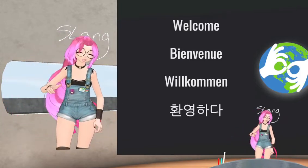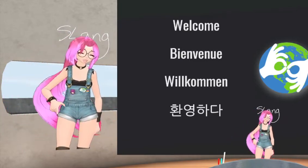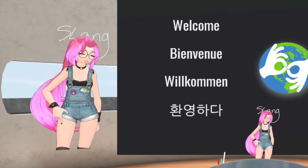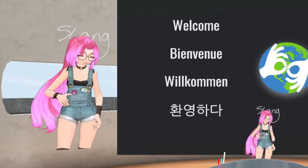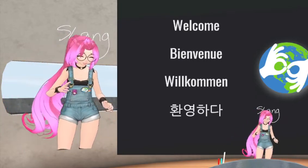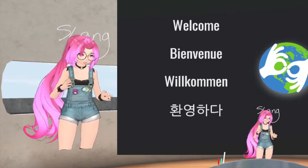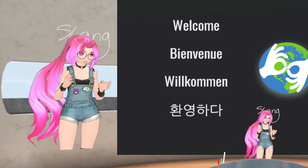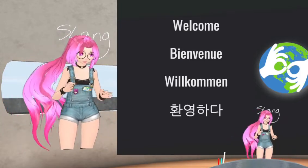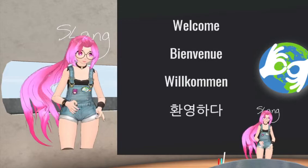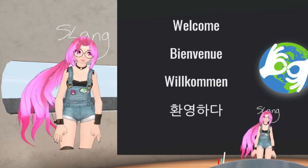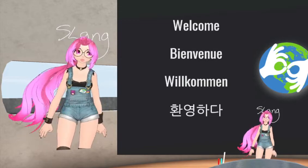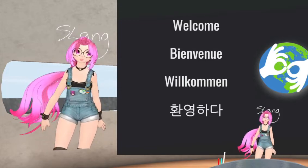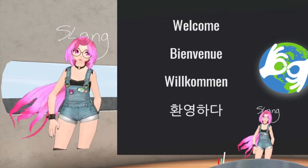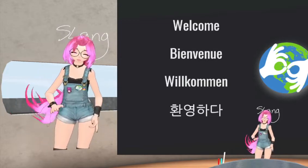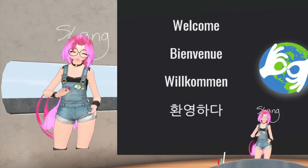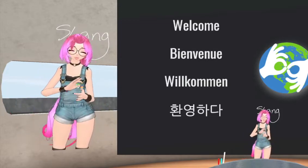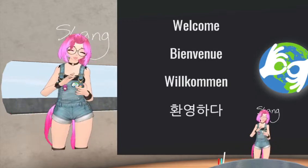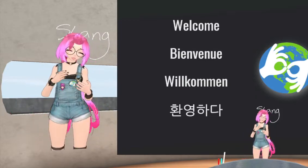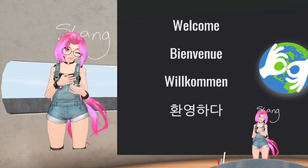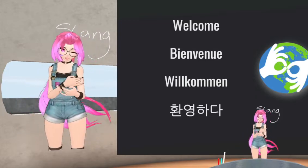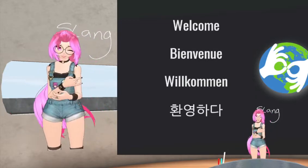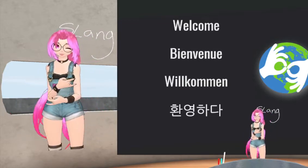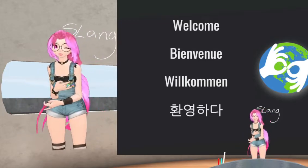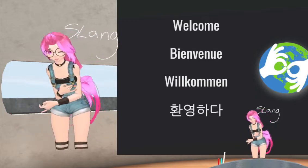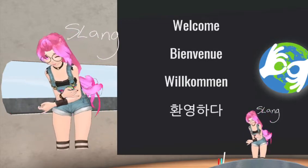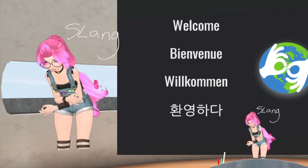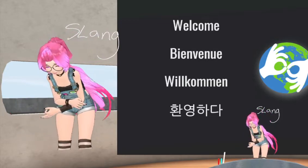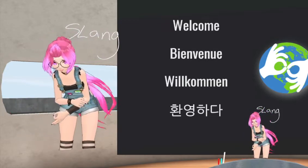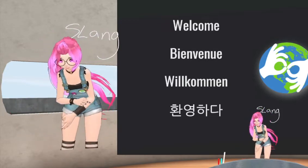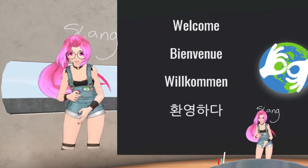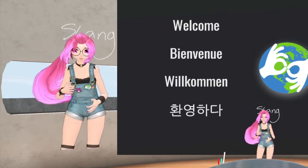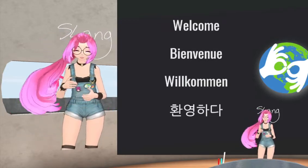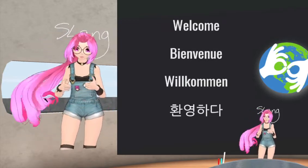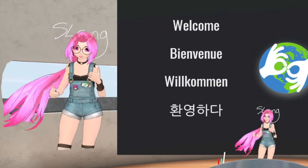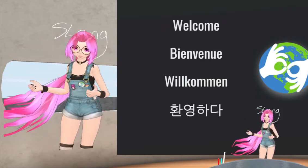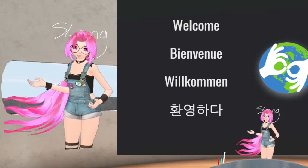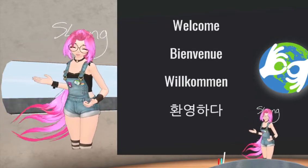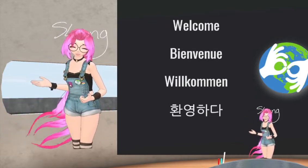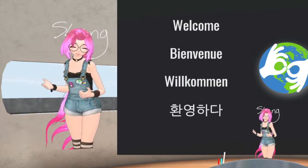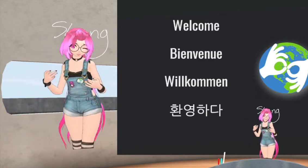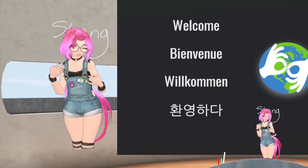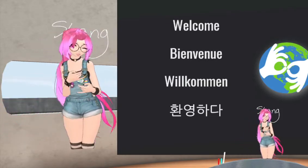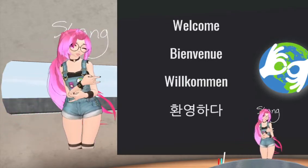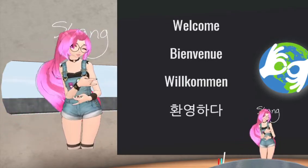show it to you. It's doesn't have a direct English translation, but tell me what you think this means. You ready?